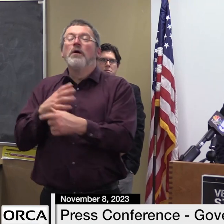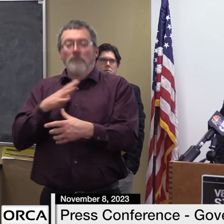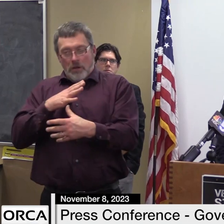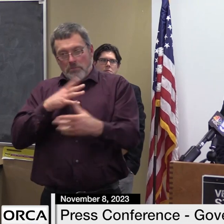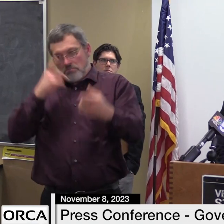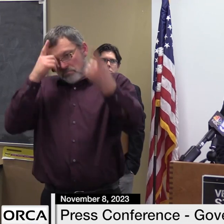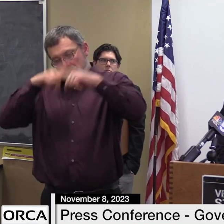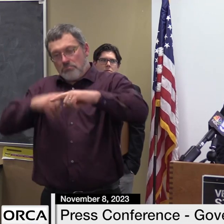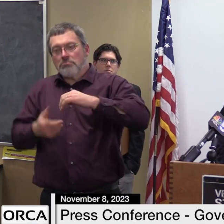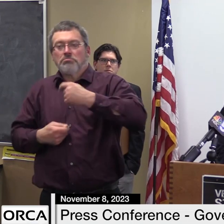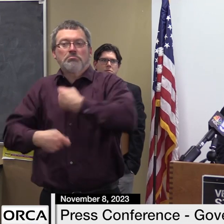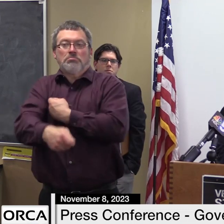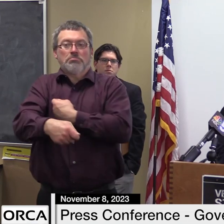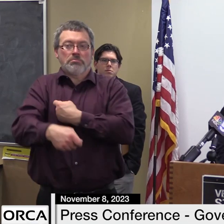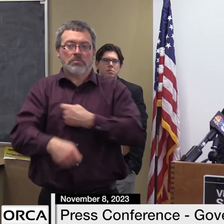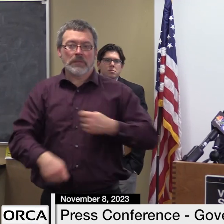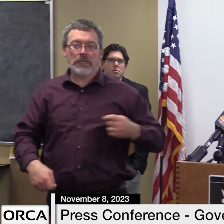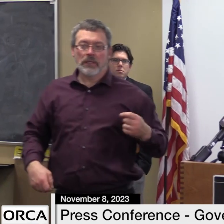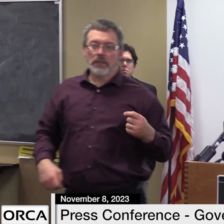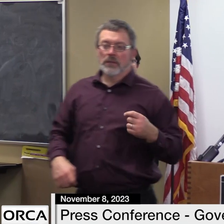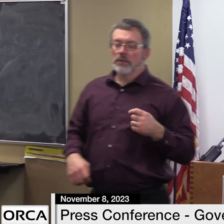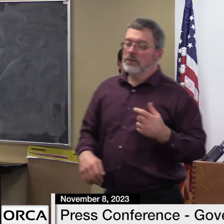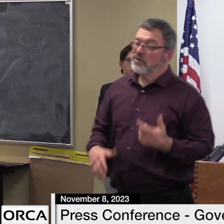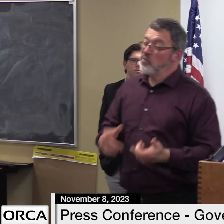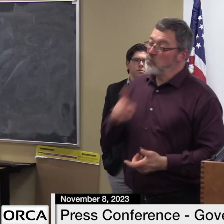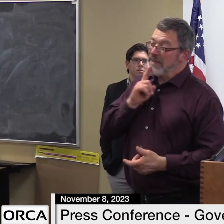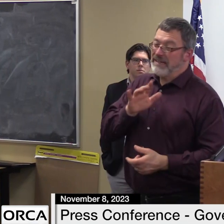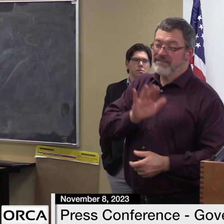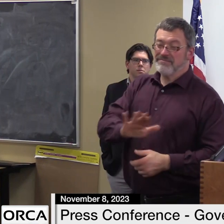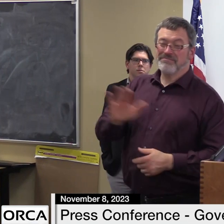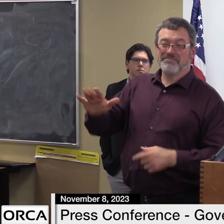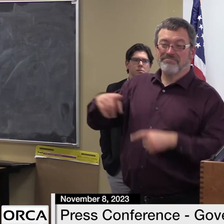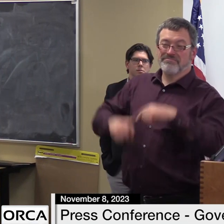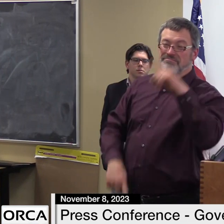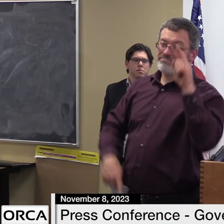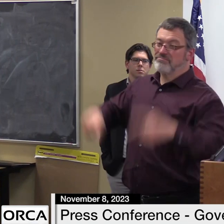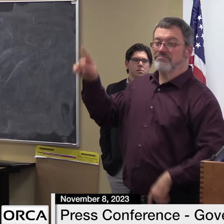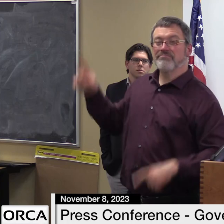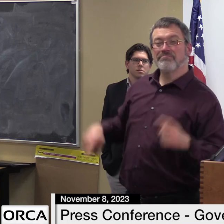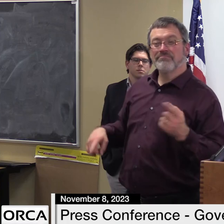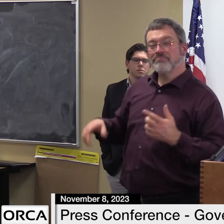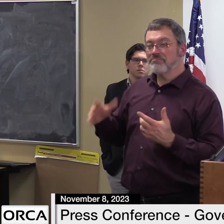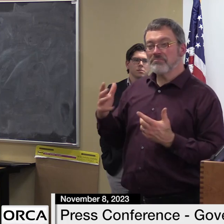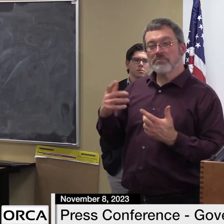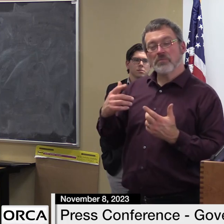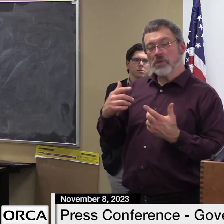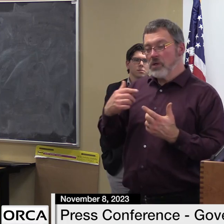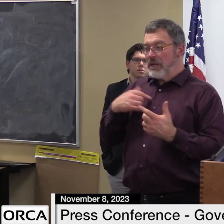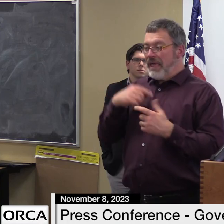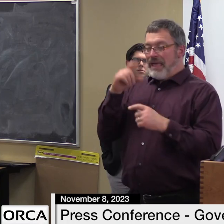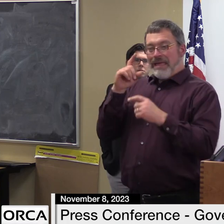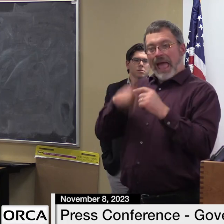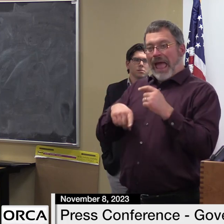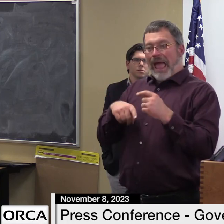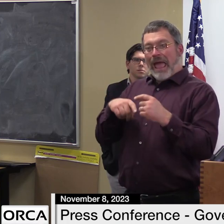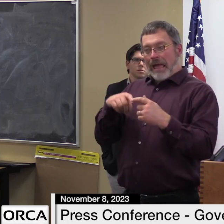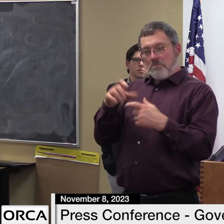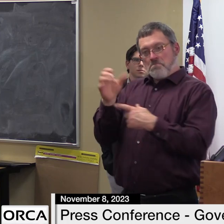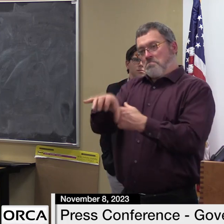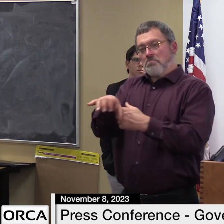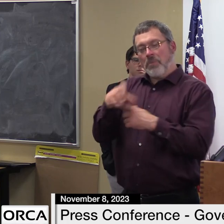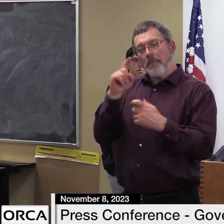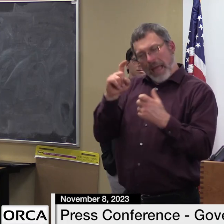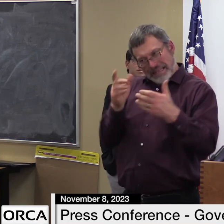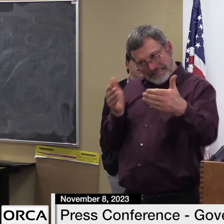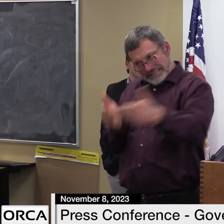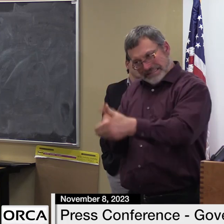depends on the individual. That is how a lot of shelter situations operate. With the legislation that was passed for the